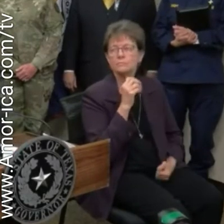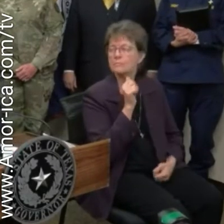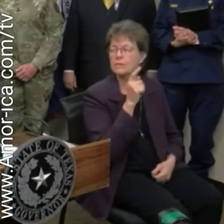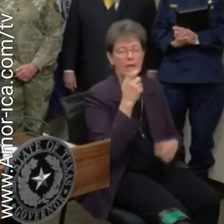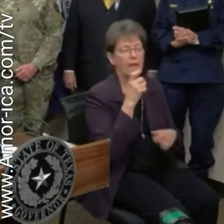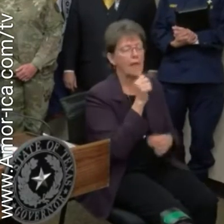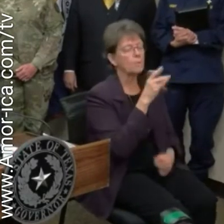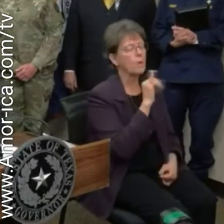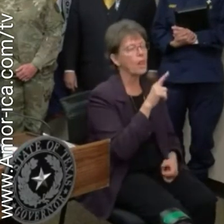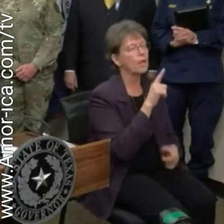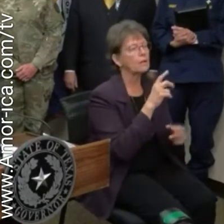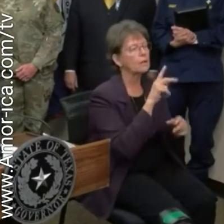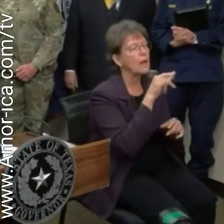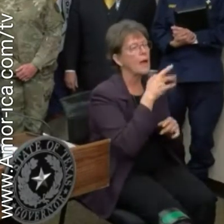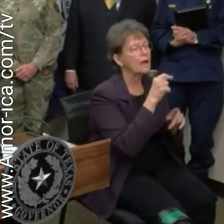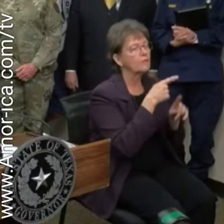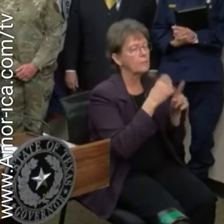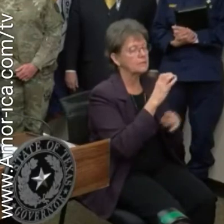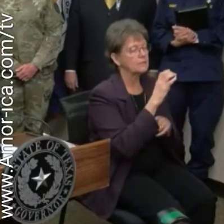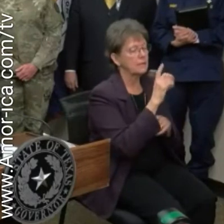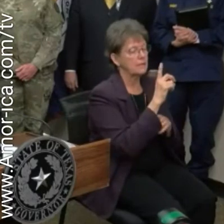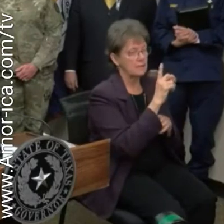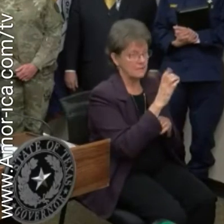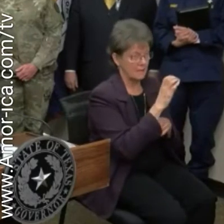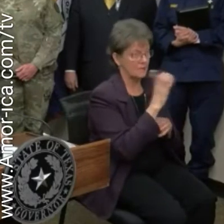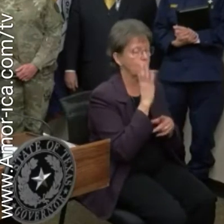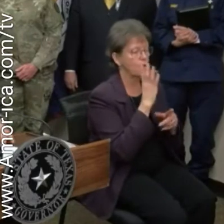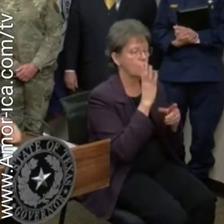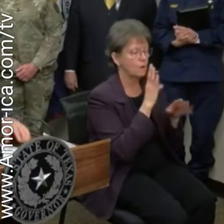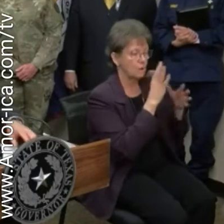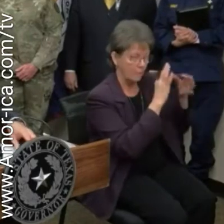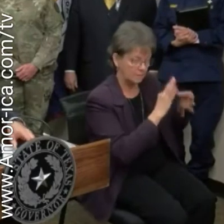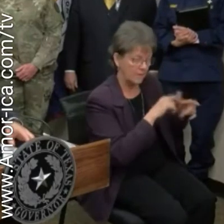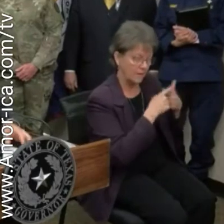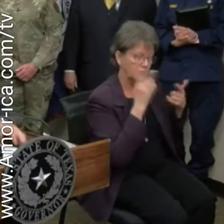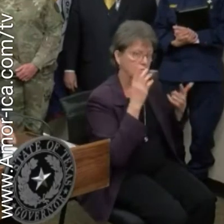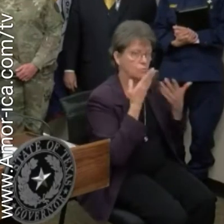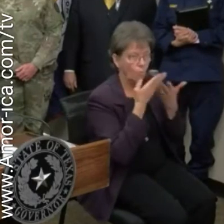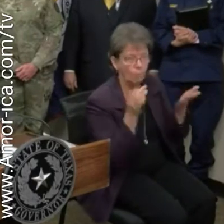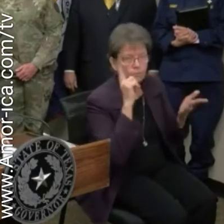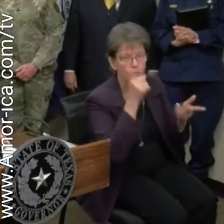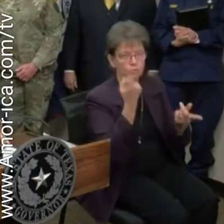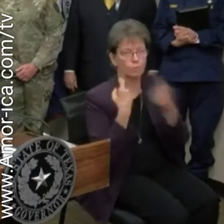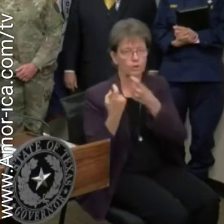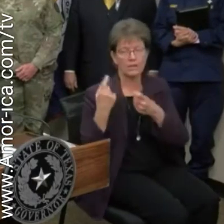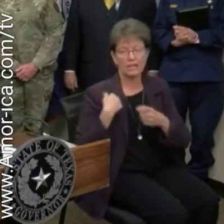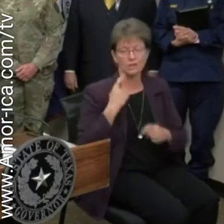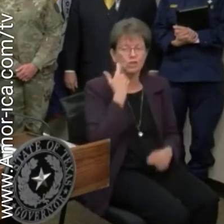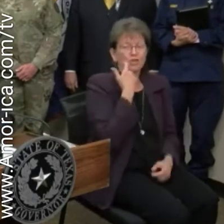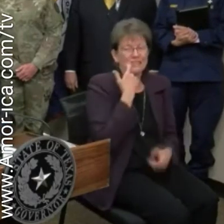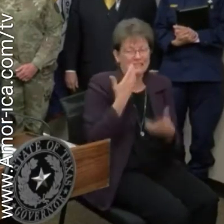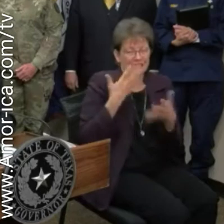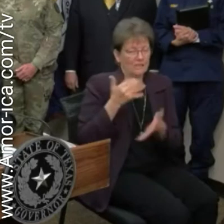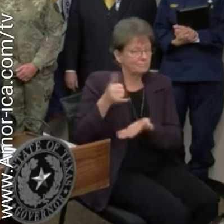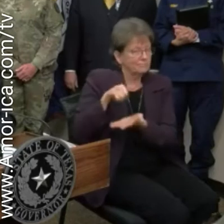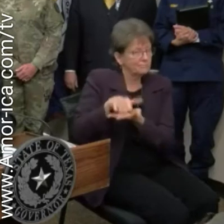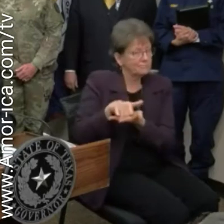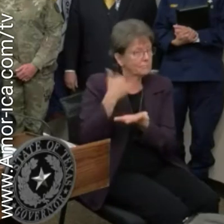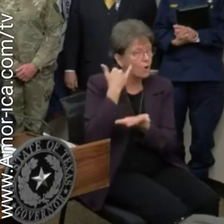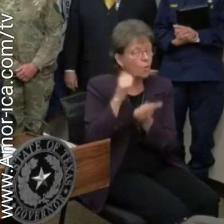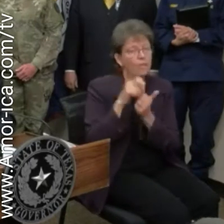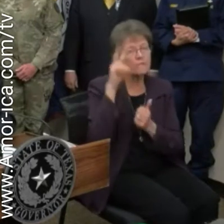from the CDC make a few comments, and then we will open it up for questions. First is, I just got off a telephone call